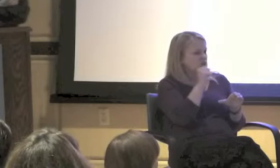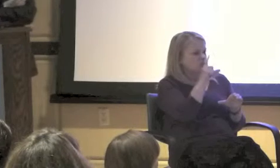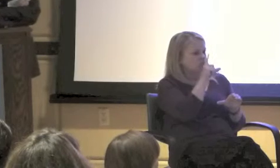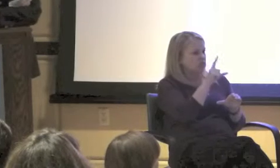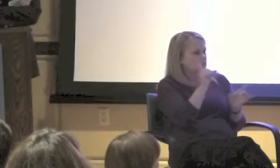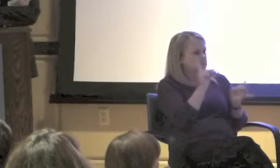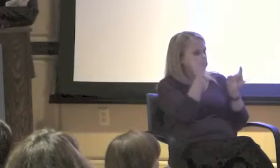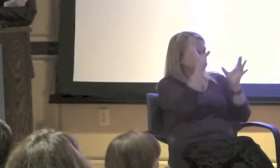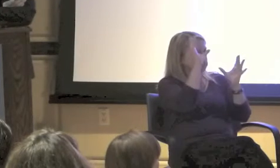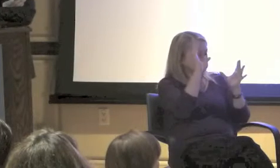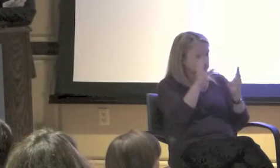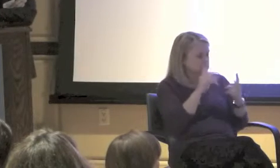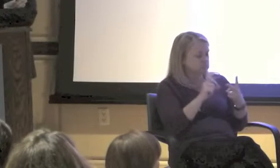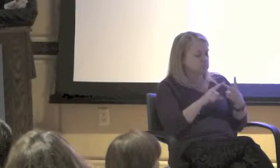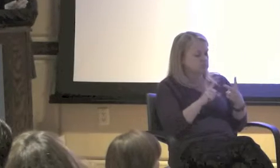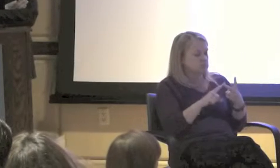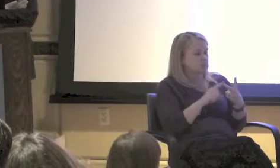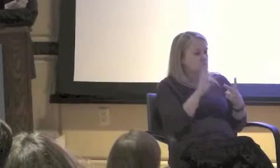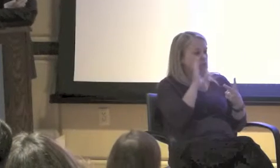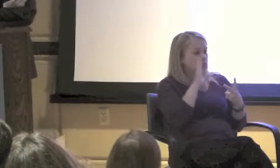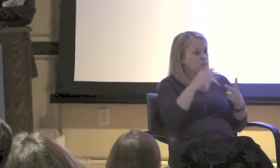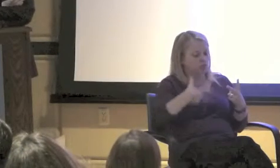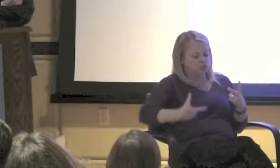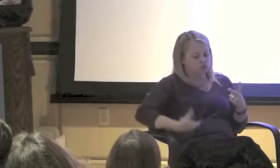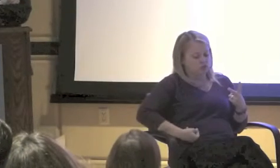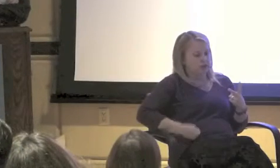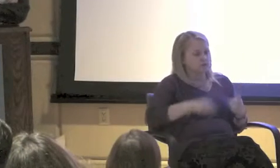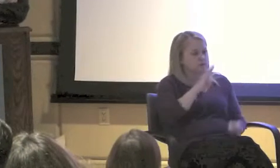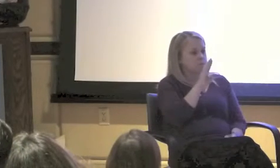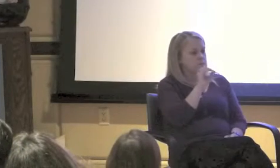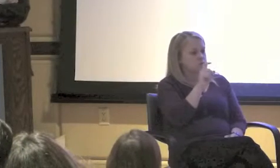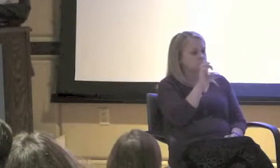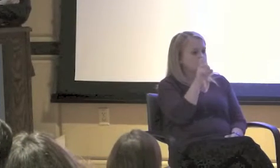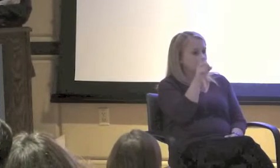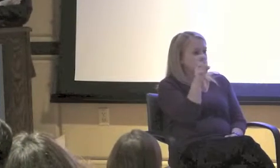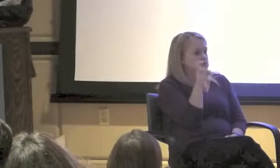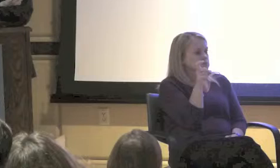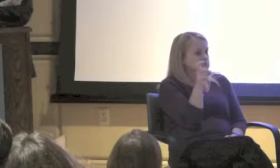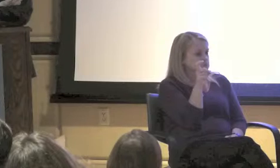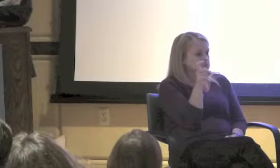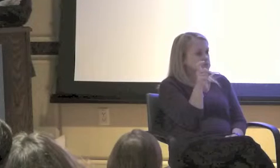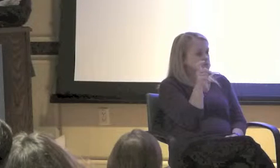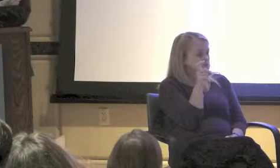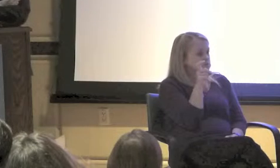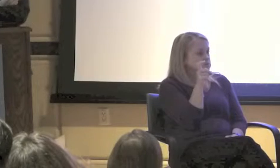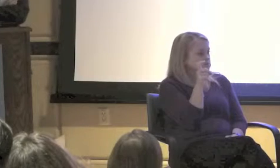invasive are to inject Botox. Is to inject Botox into the bladder.